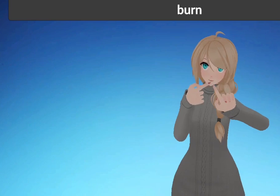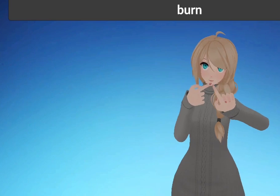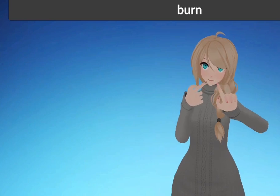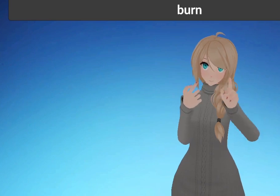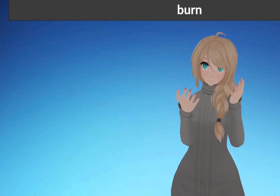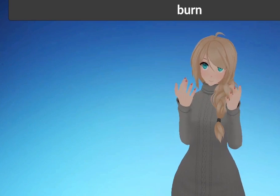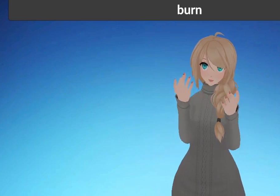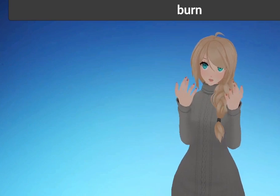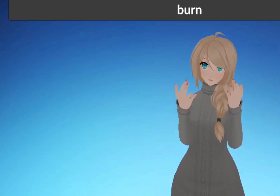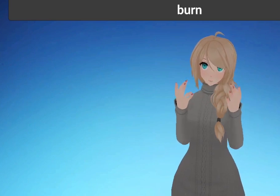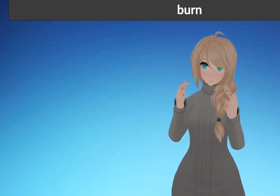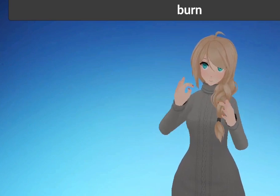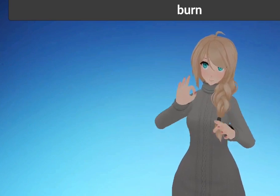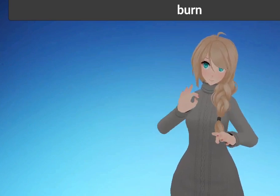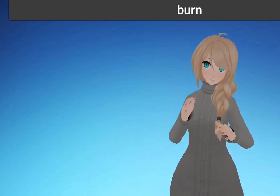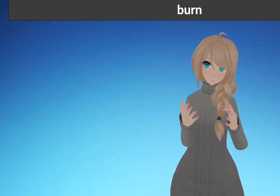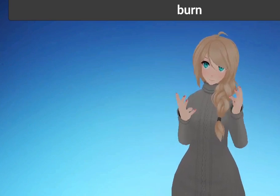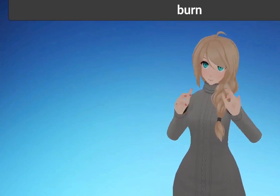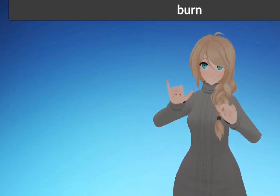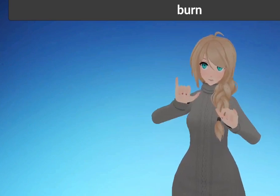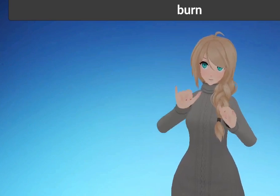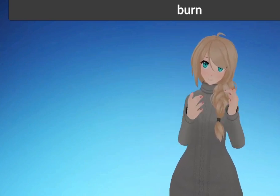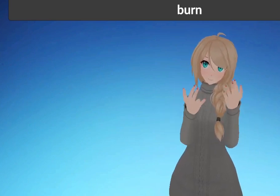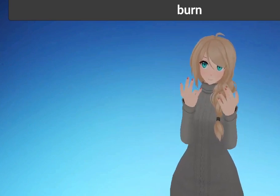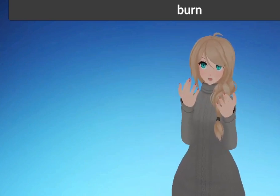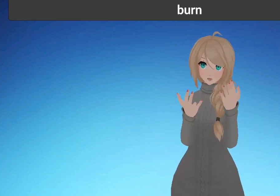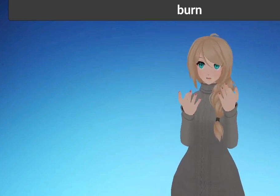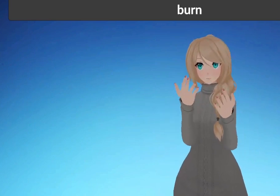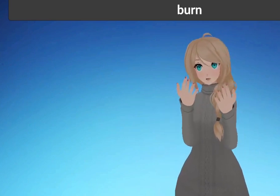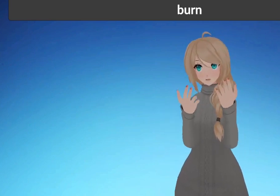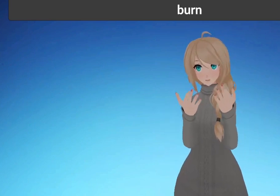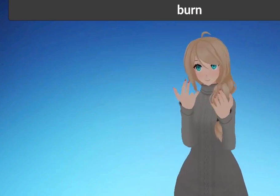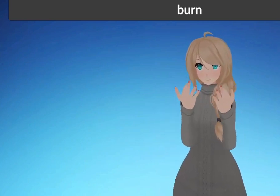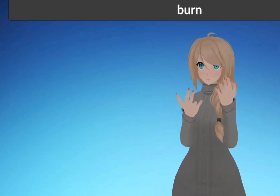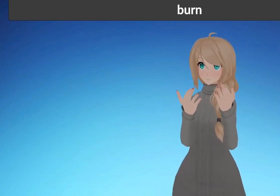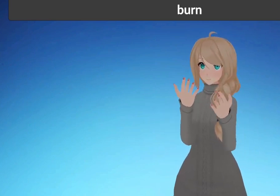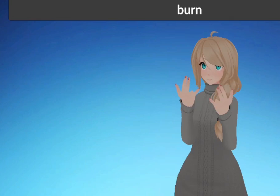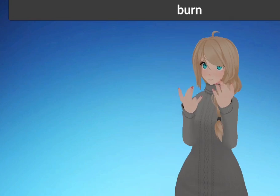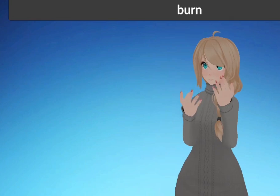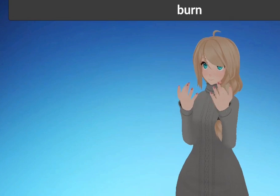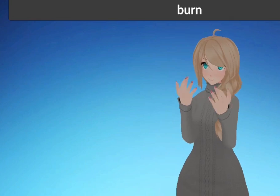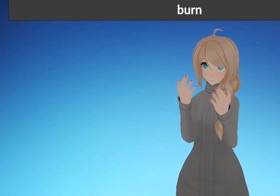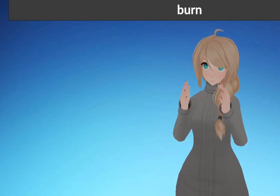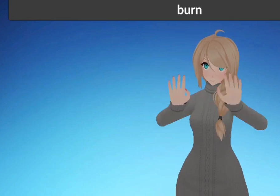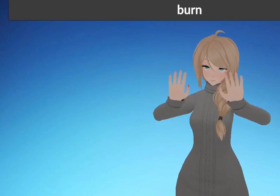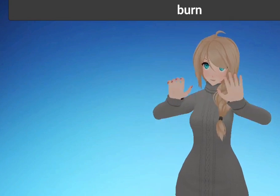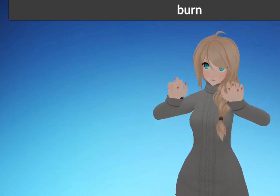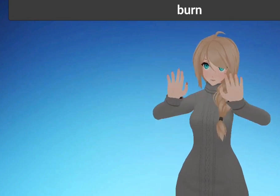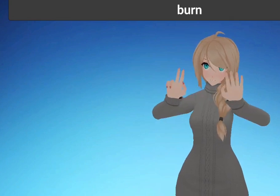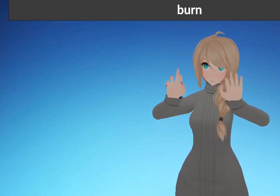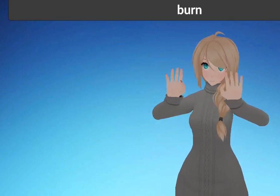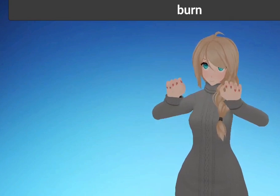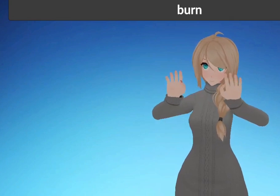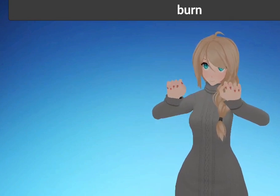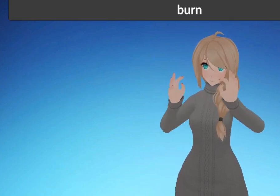FRRE. Fire. The same. Fire. Bon. You do this